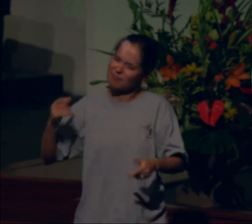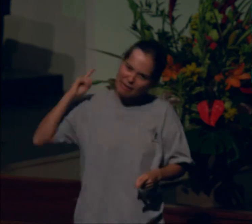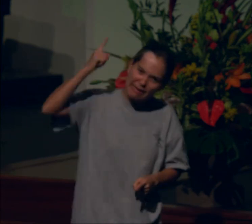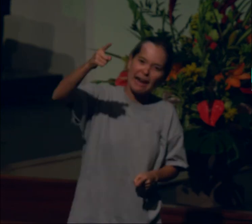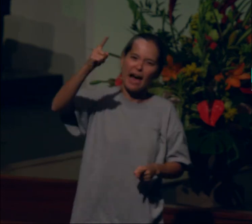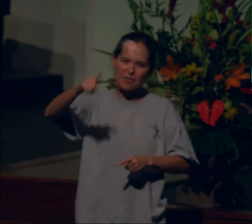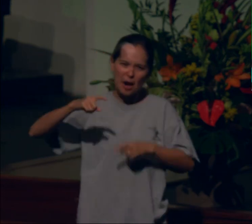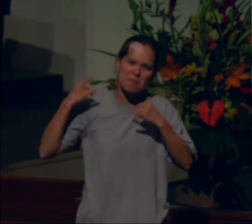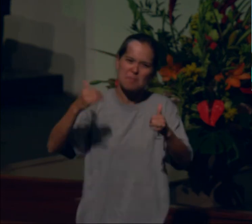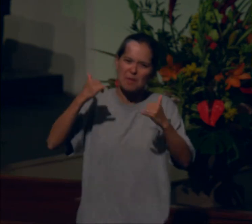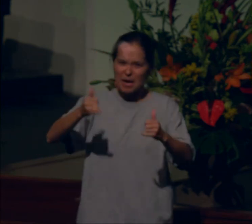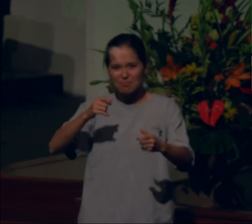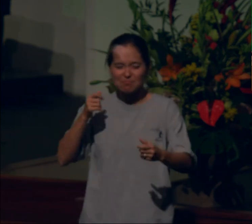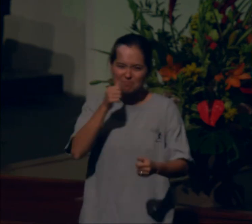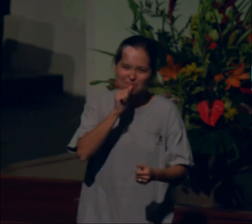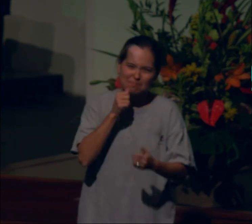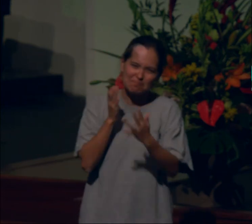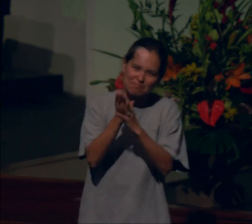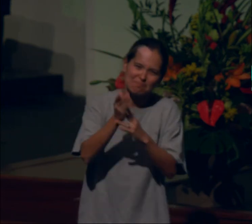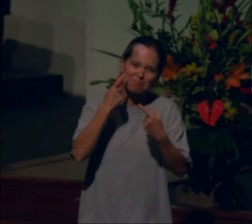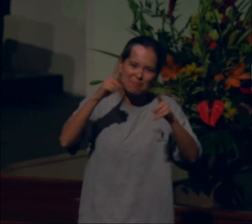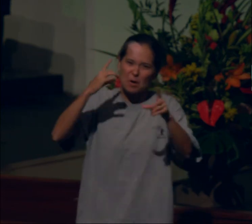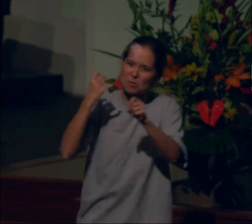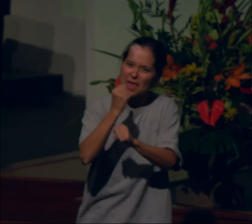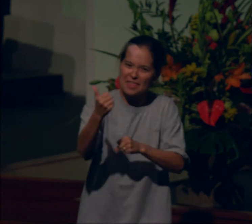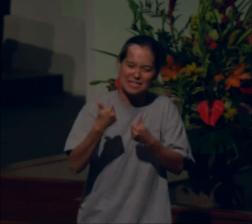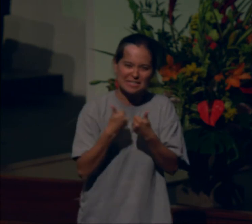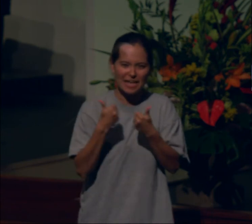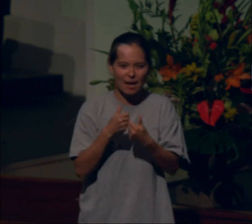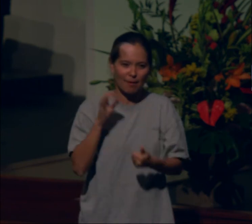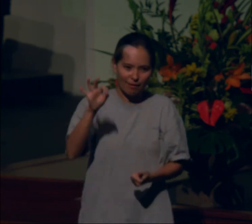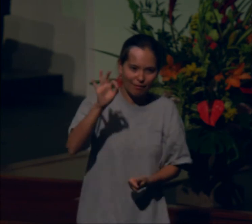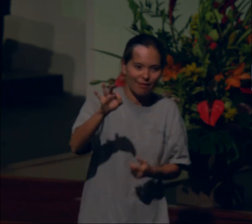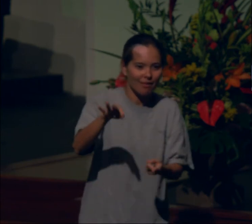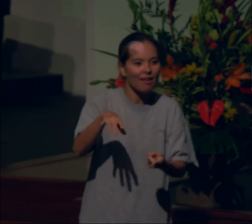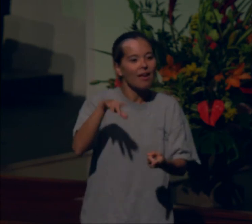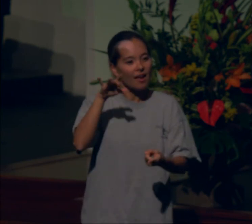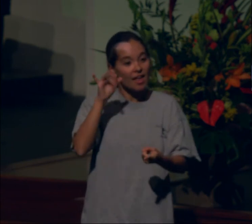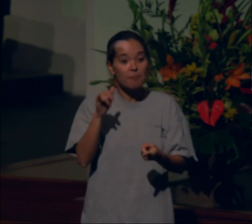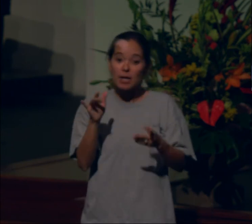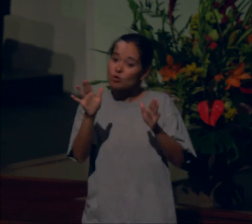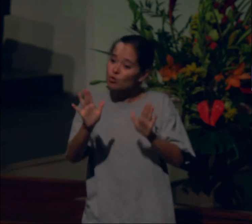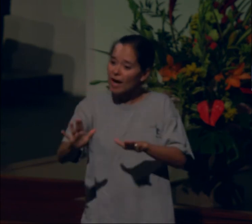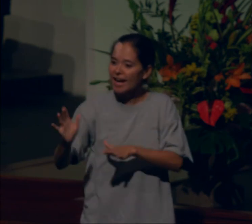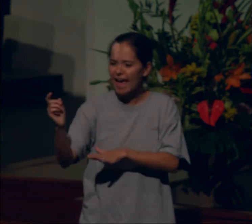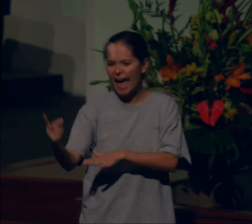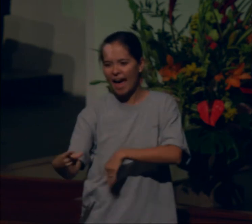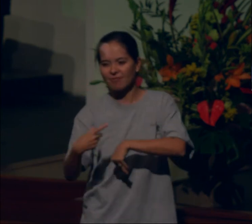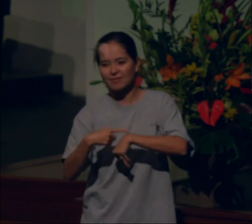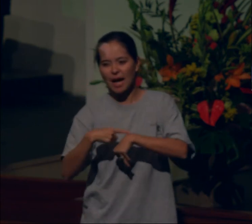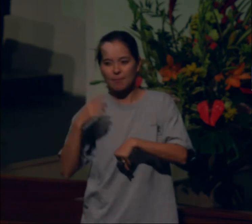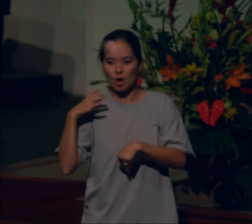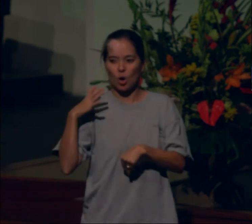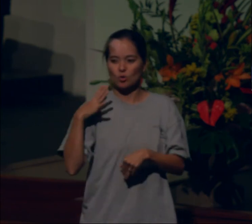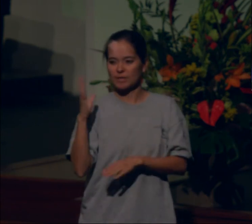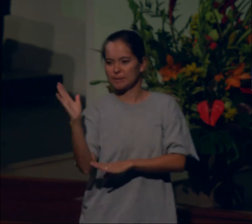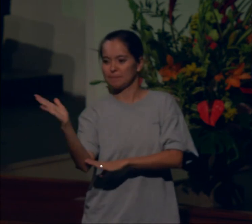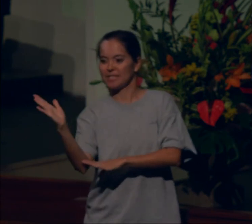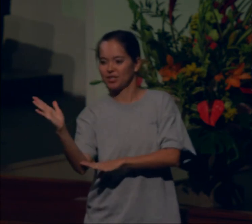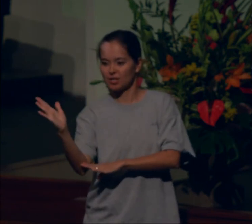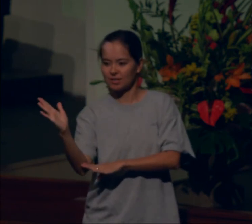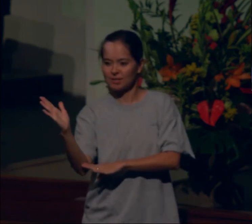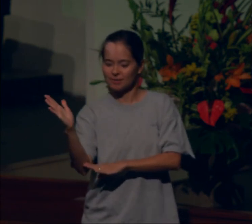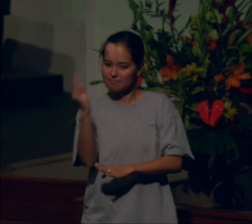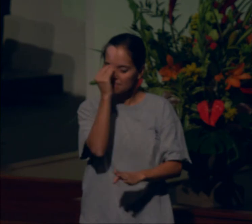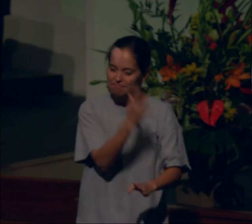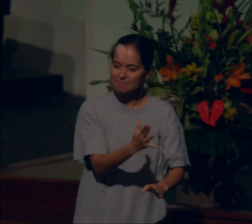and act like you got a purpose in life and go out there and win this game, and we can do it. And there's been some great halftime coach speeches. And what